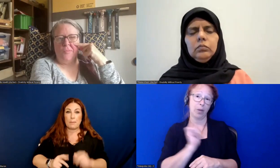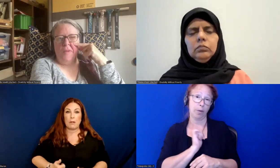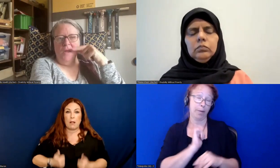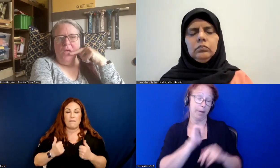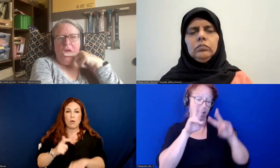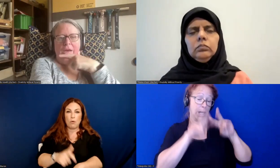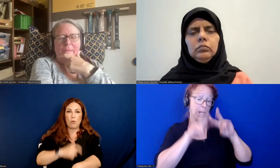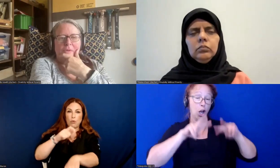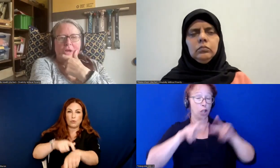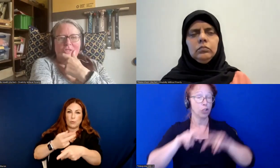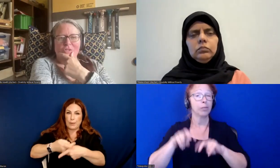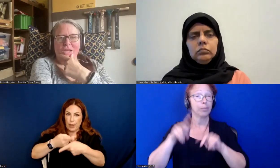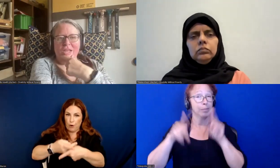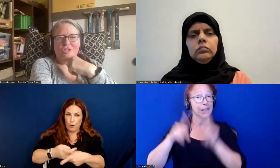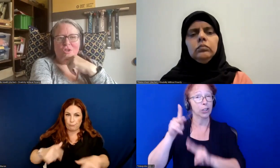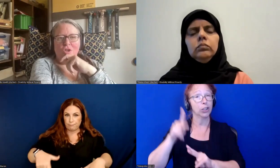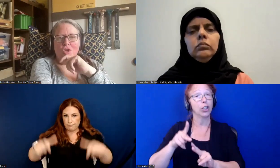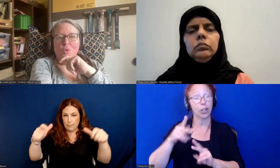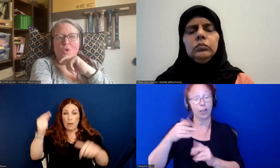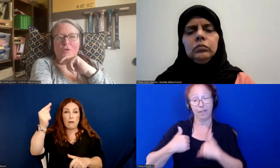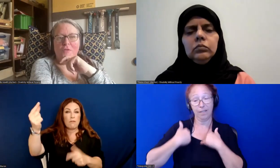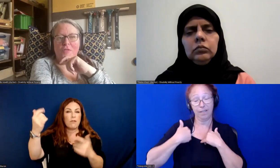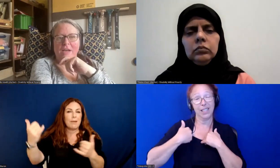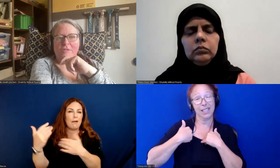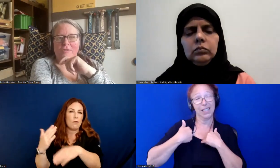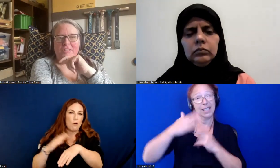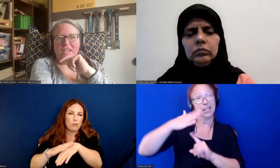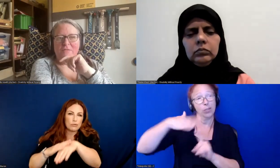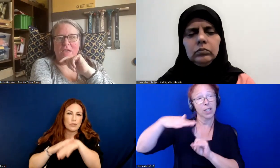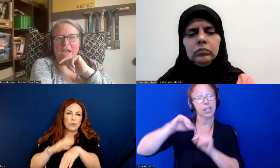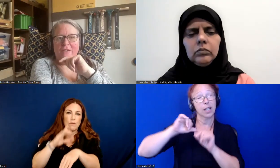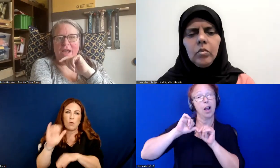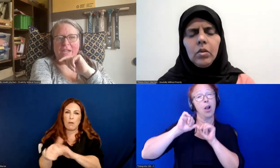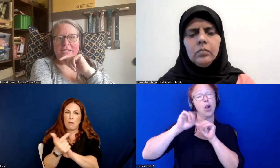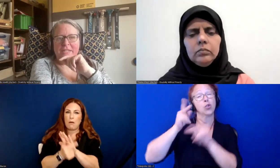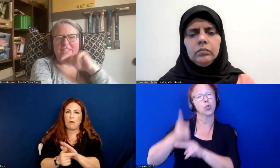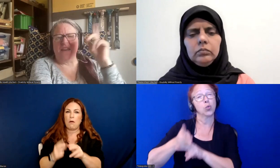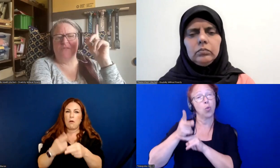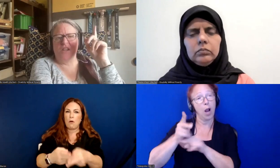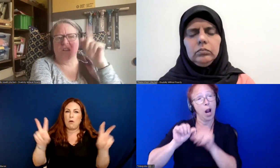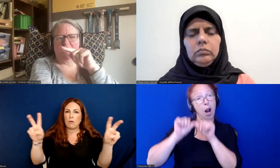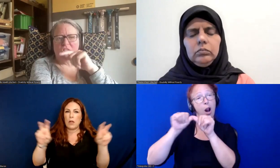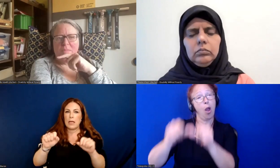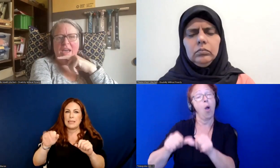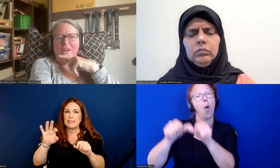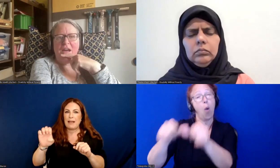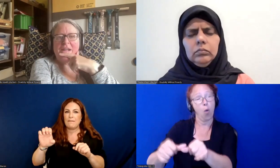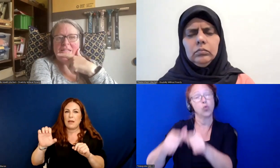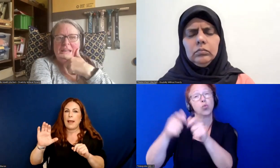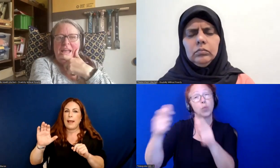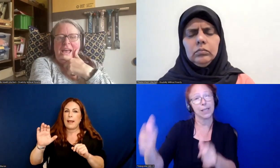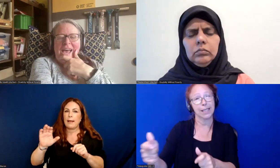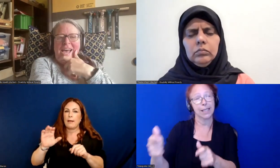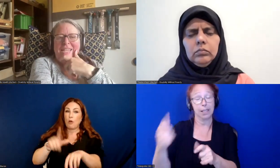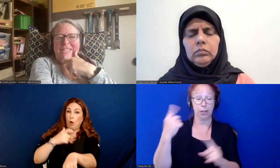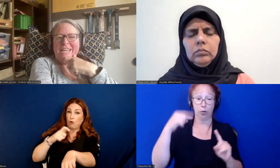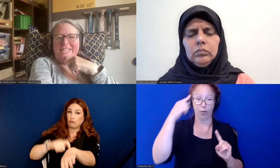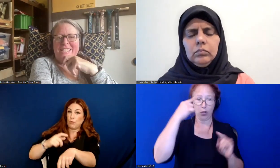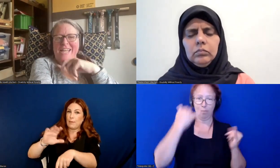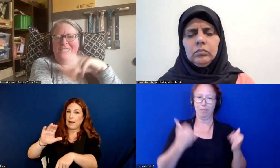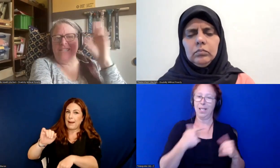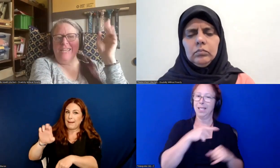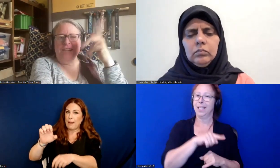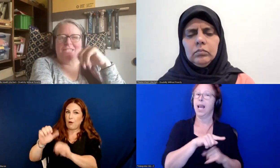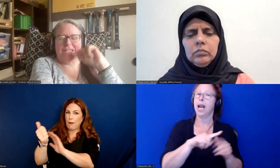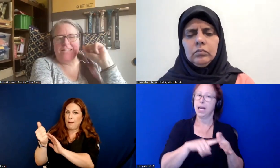doing some consultation on a new law for that called the Safe Long-Term Care Act. And